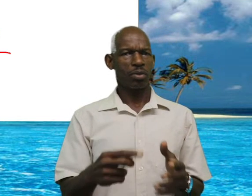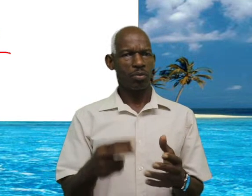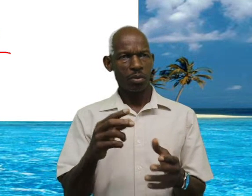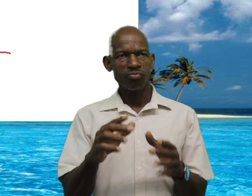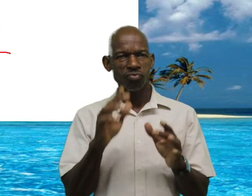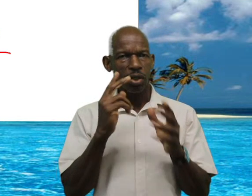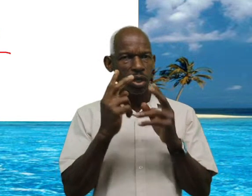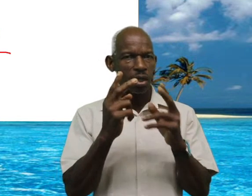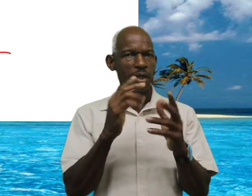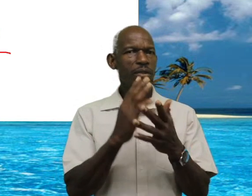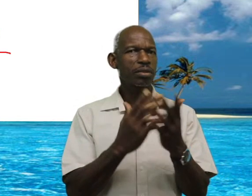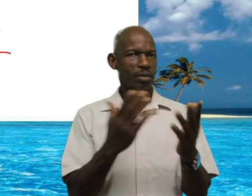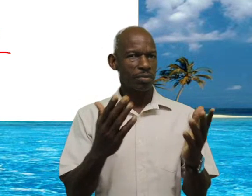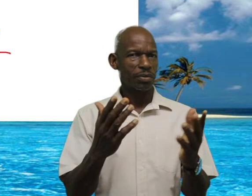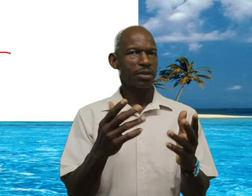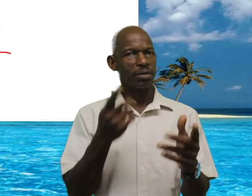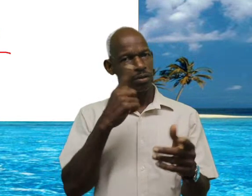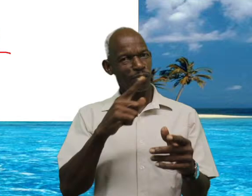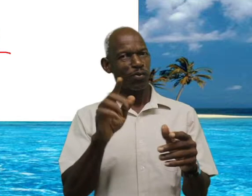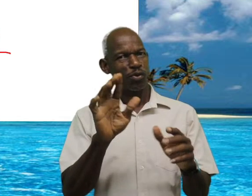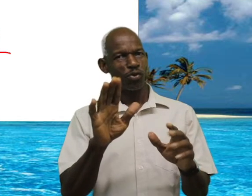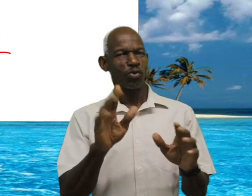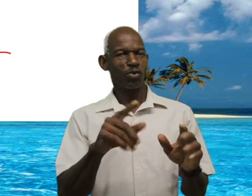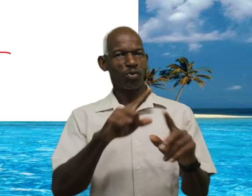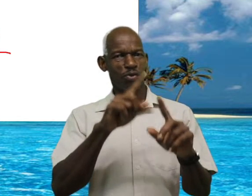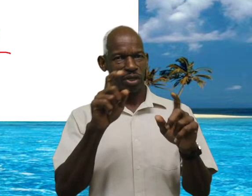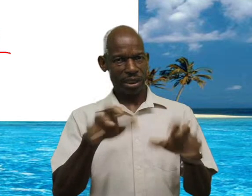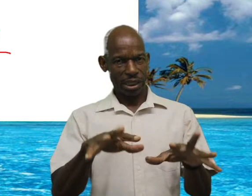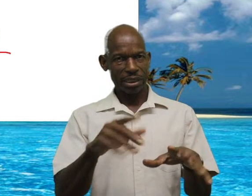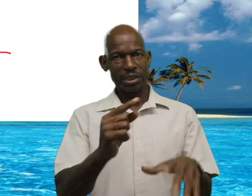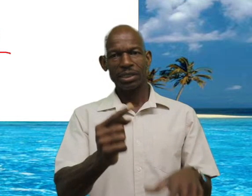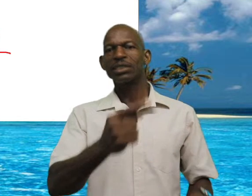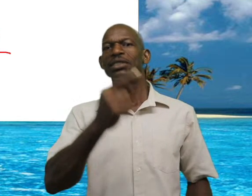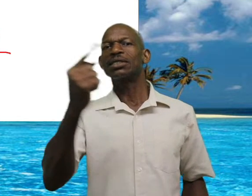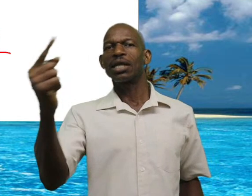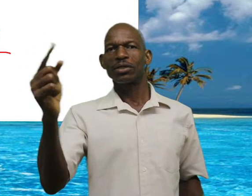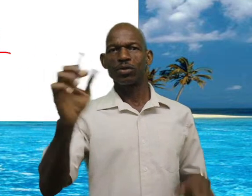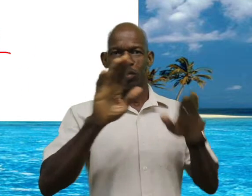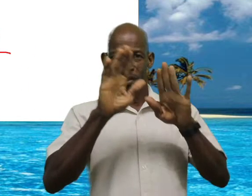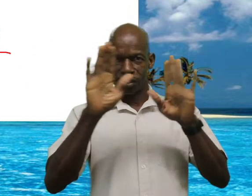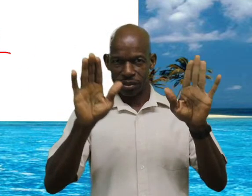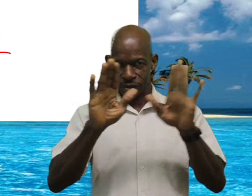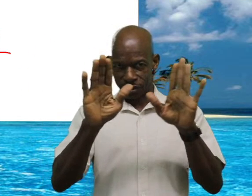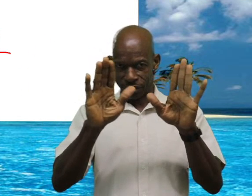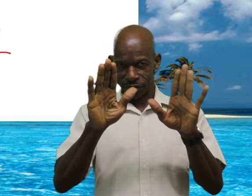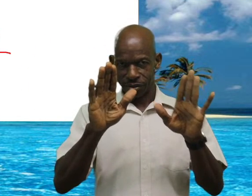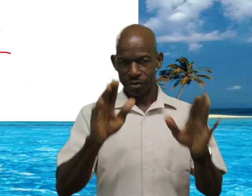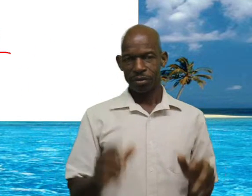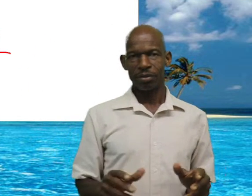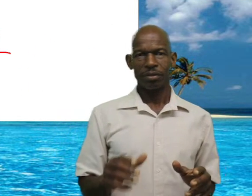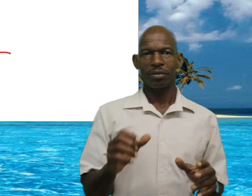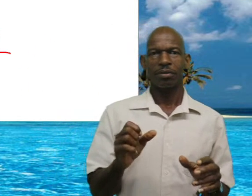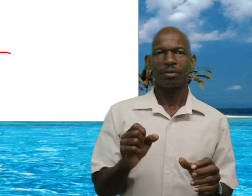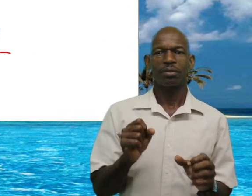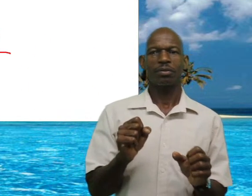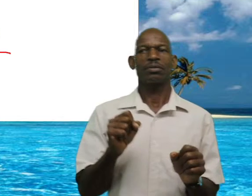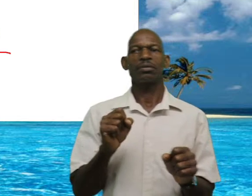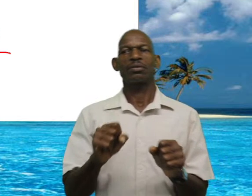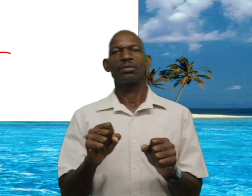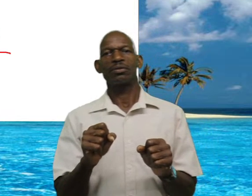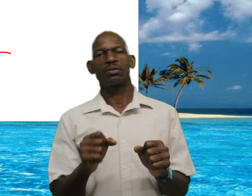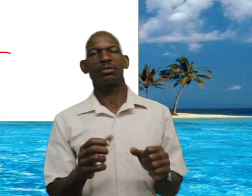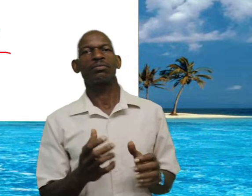going to be tested. Next week, Sunday, you're going to get your assessment. And I just recapping how the assessment will